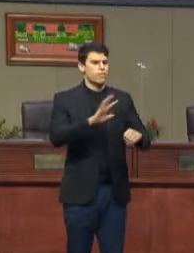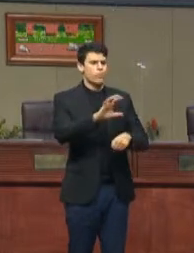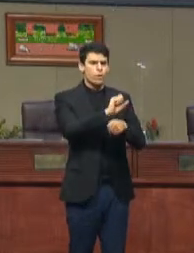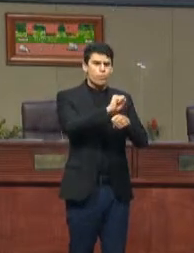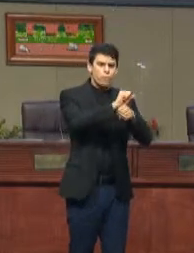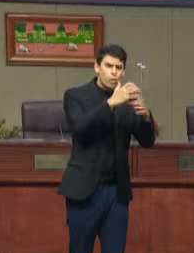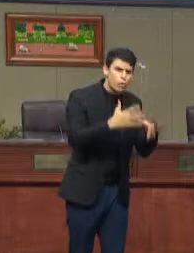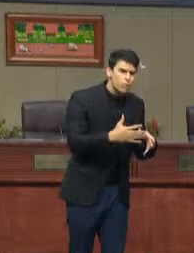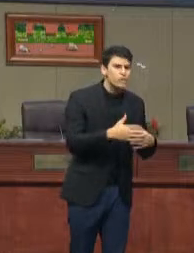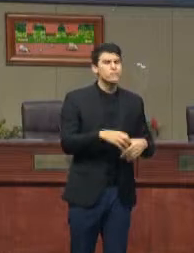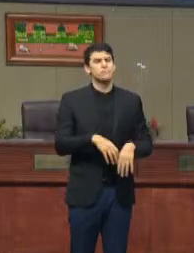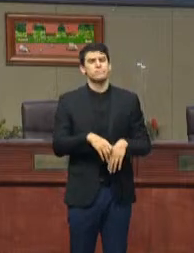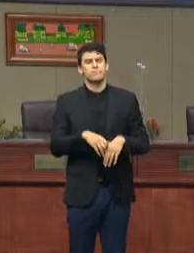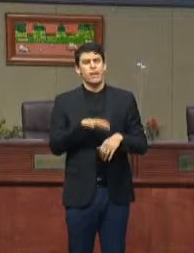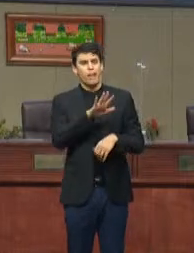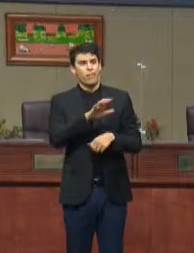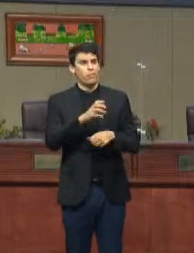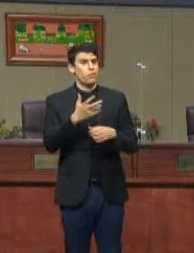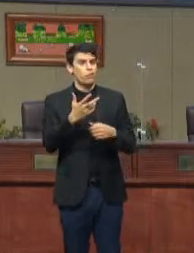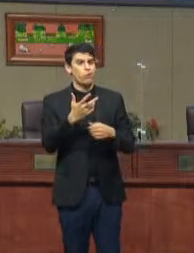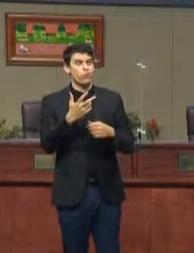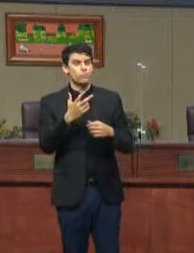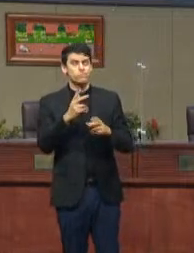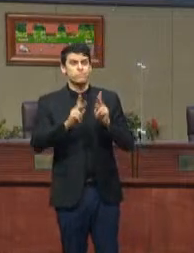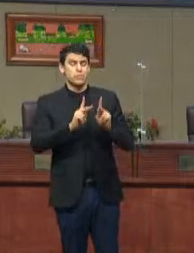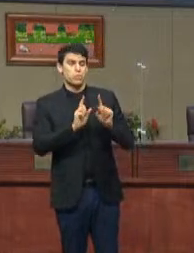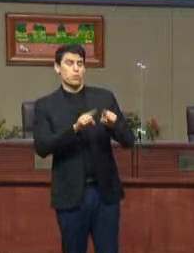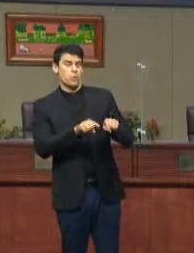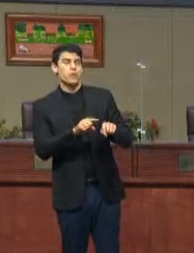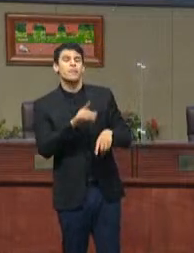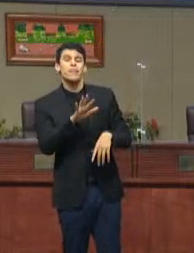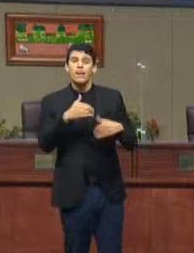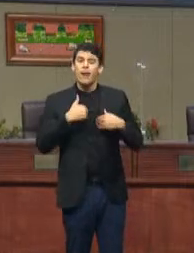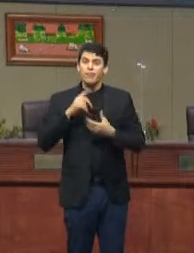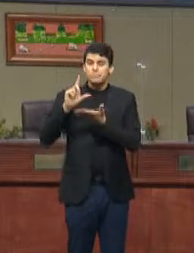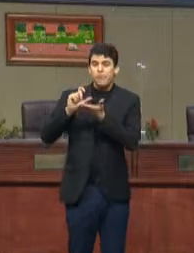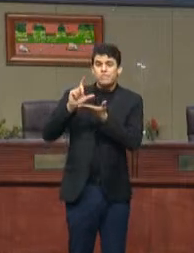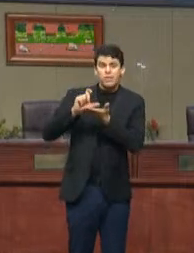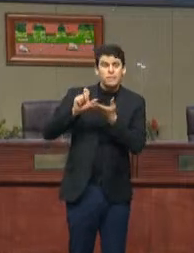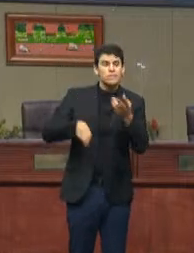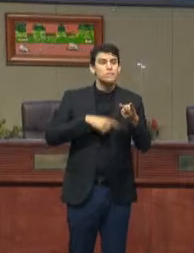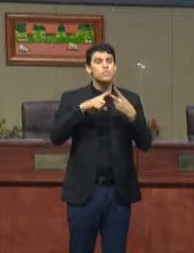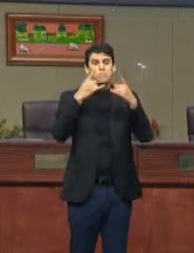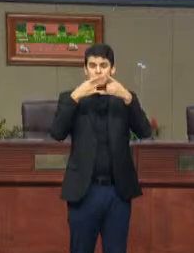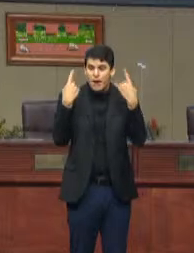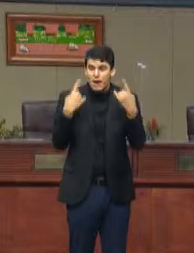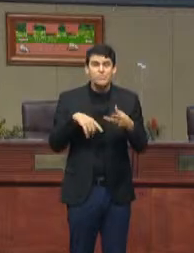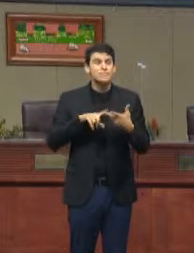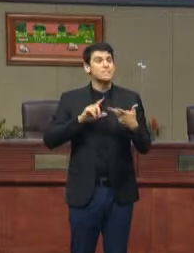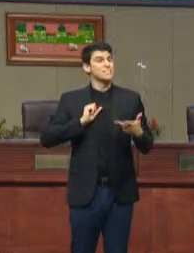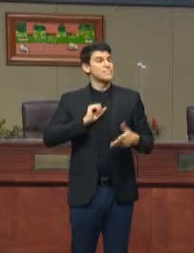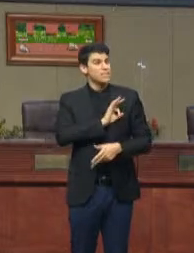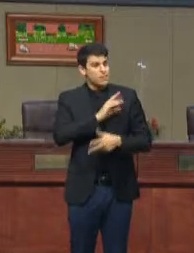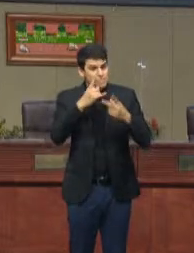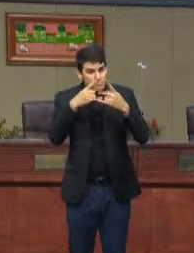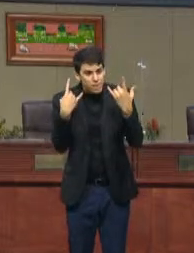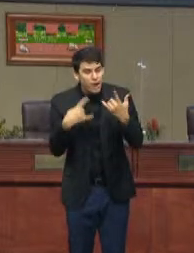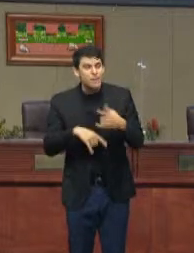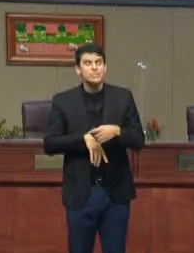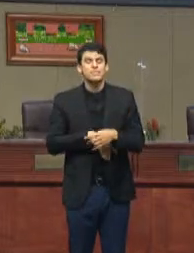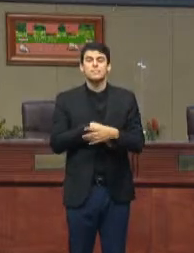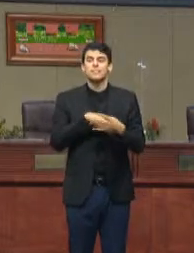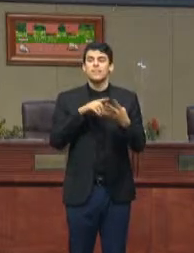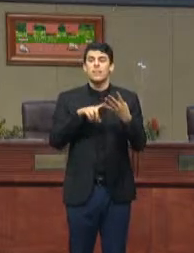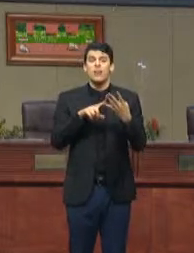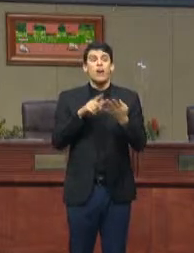see. They had hand sanitizer and masks available. Staff were wearing masks, and some businesses even